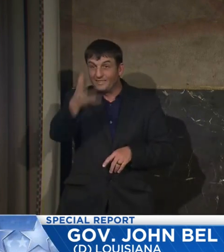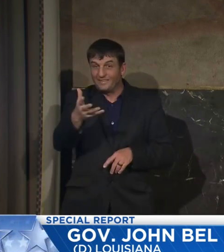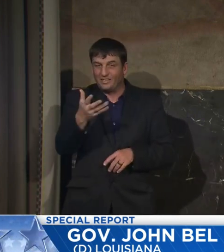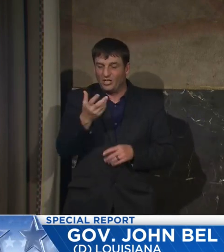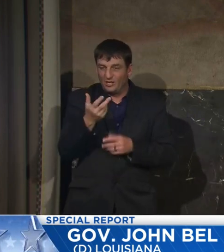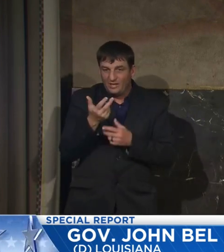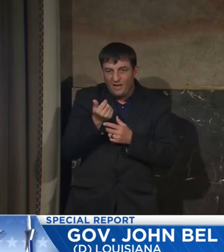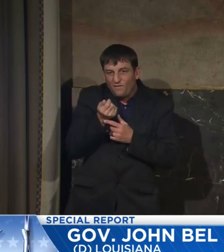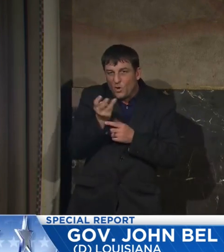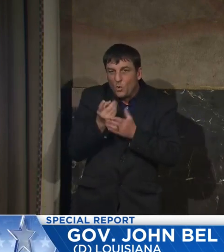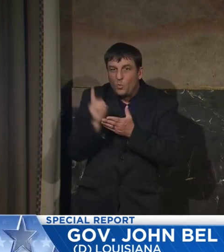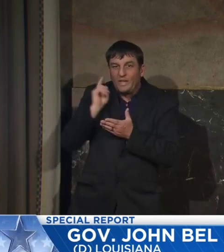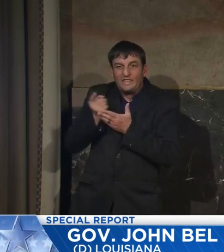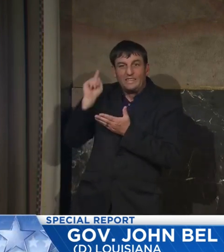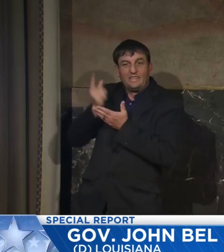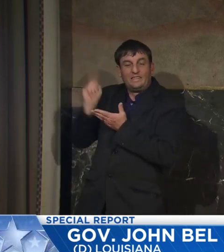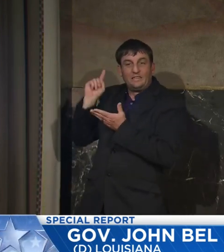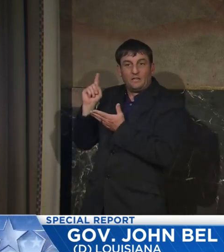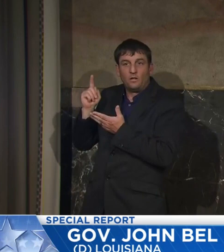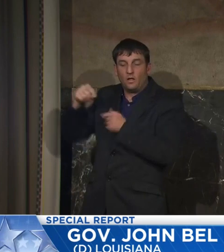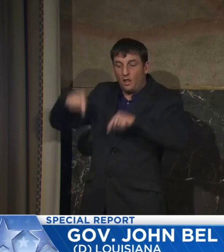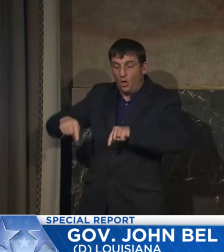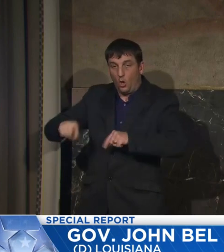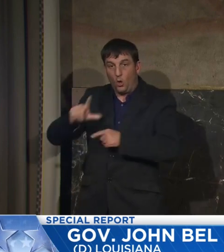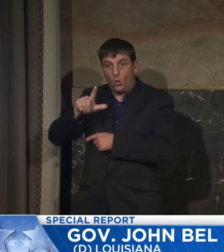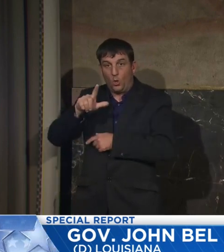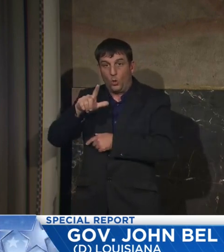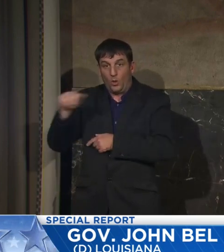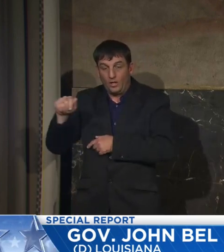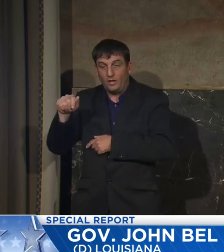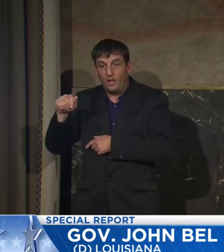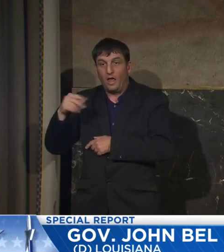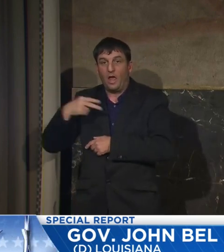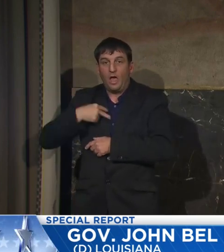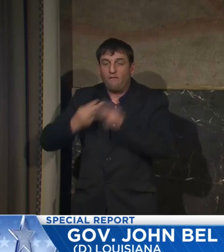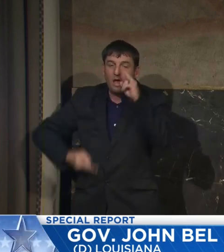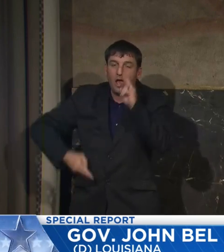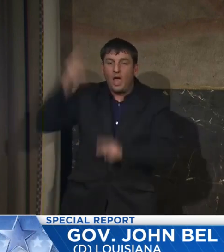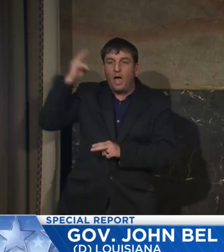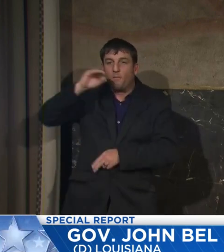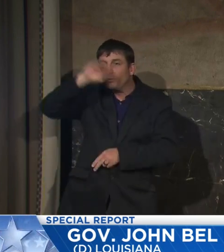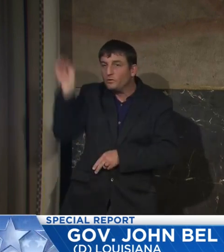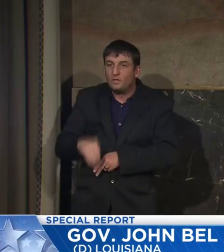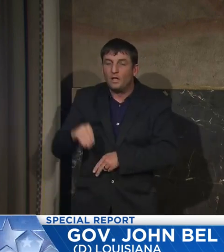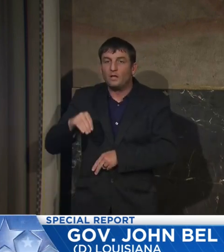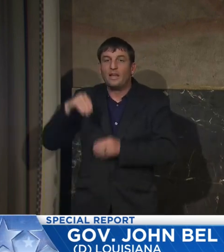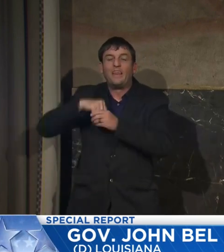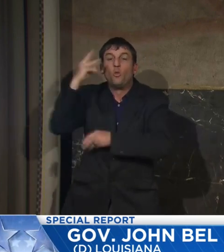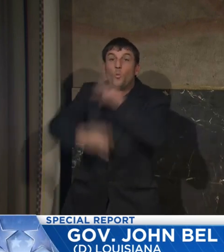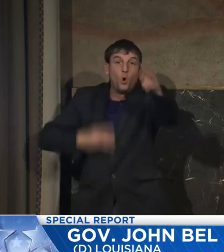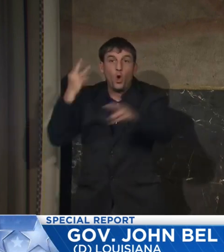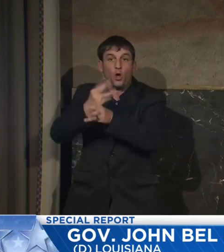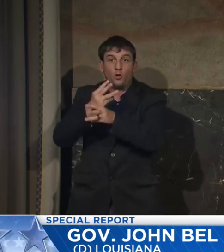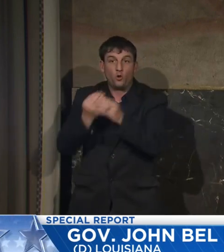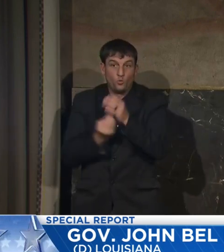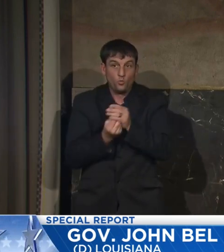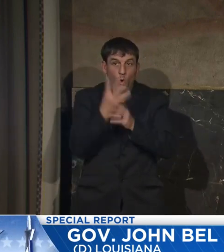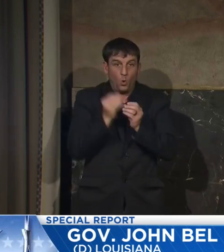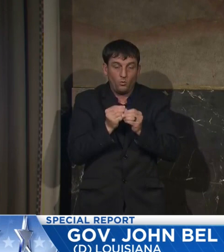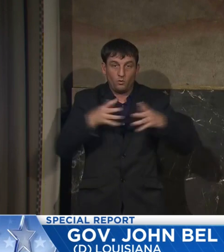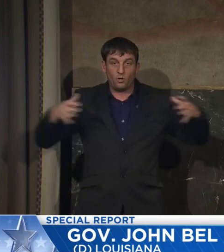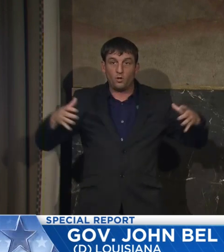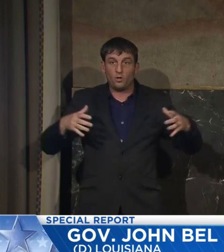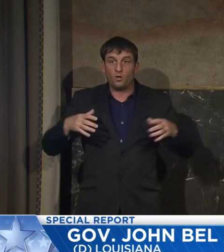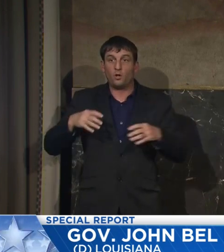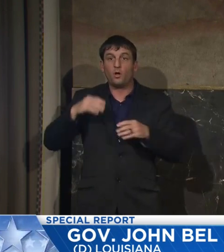highest growth rate in cases in the country here, and really in the world, according to Dr. Wagner. We were number 2 in the U.S. in cases